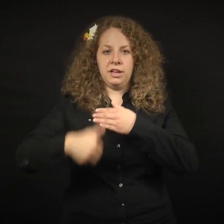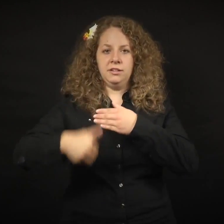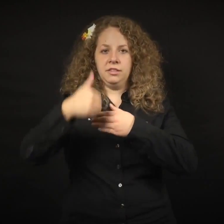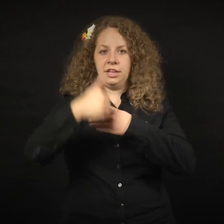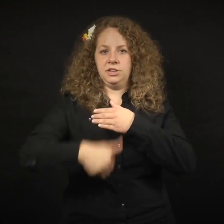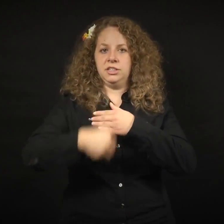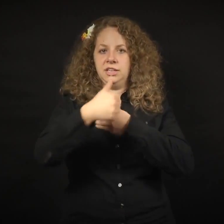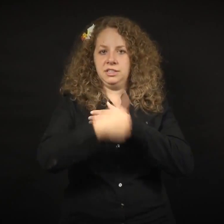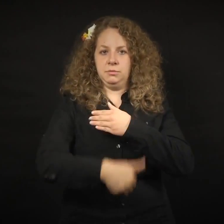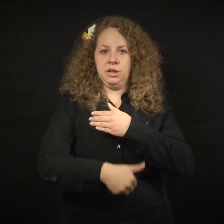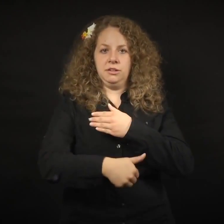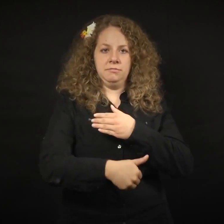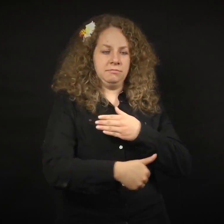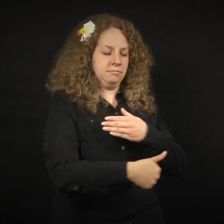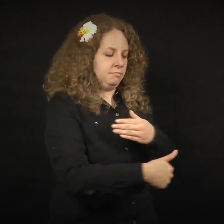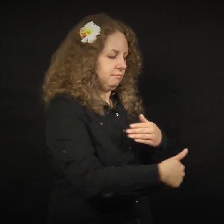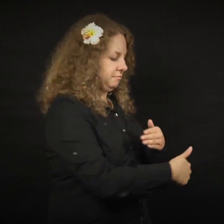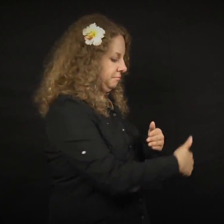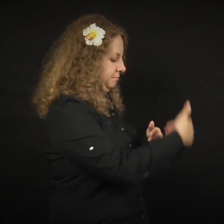Bread, like you're slicing bread.